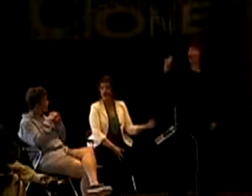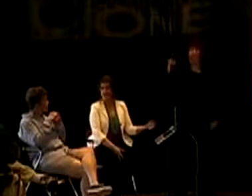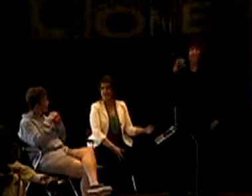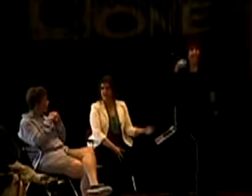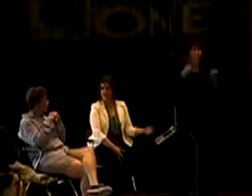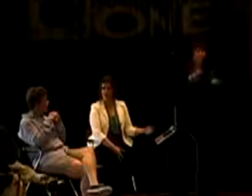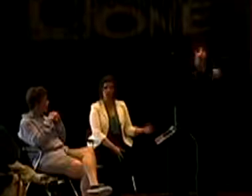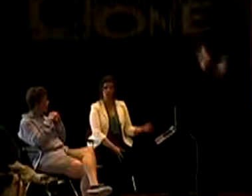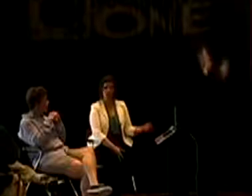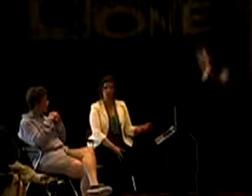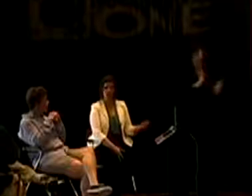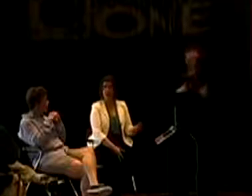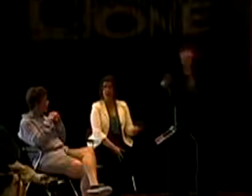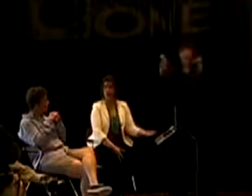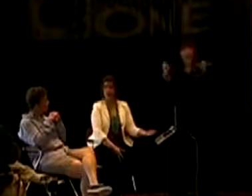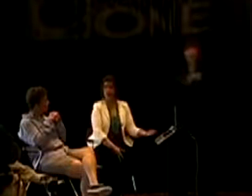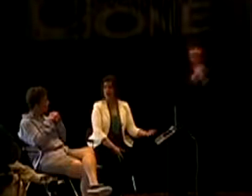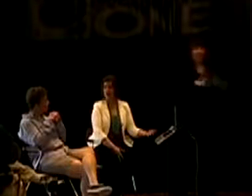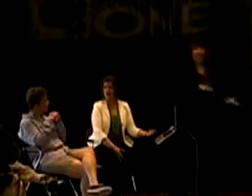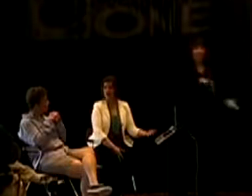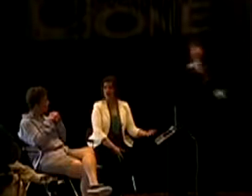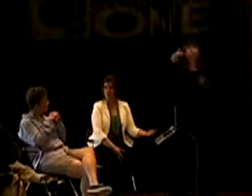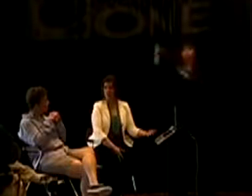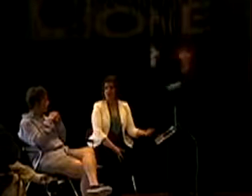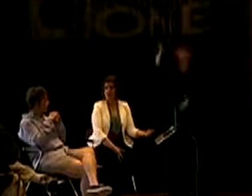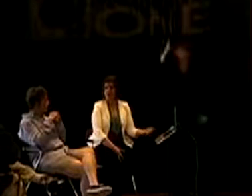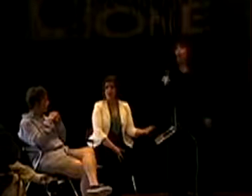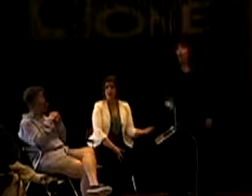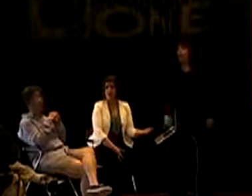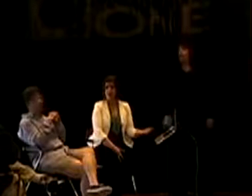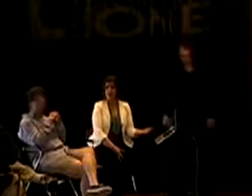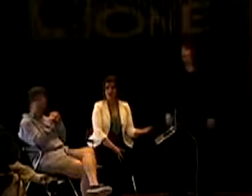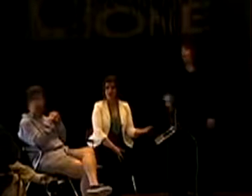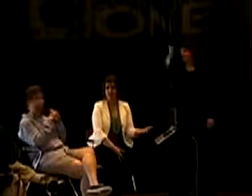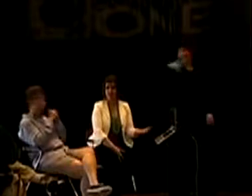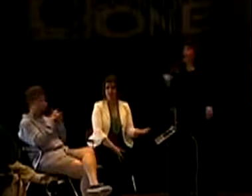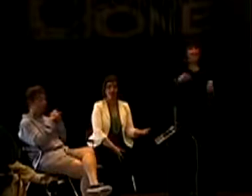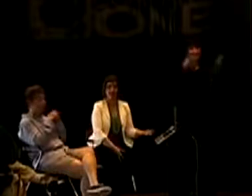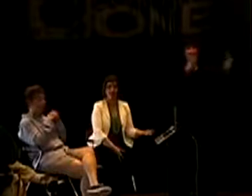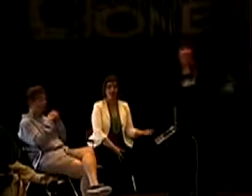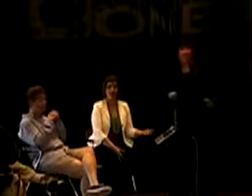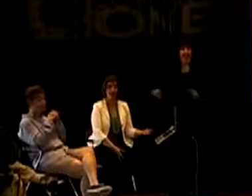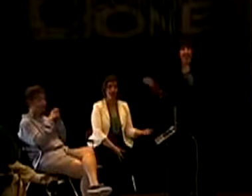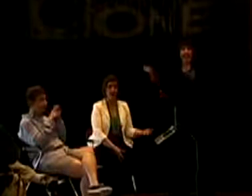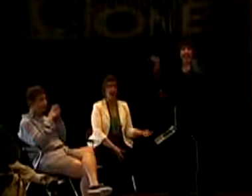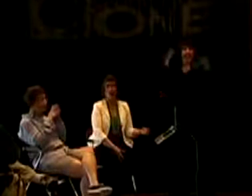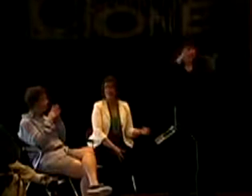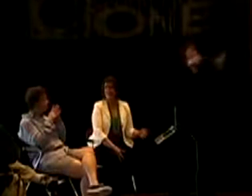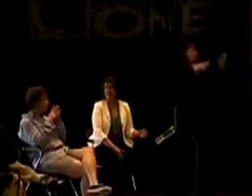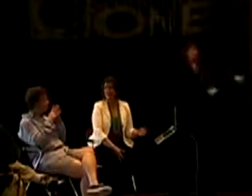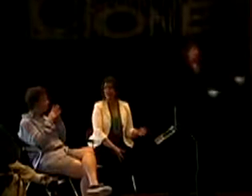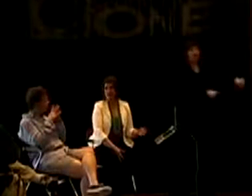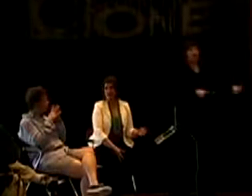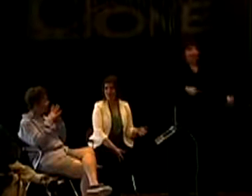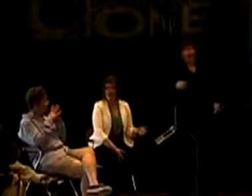all out in advance, you will clearly fail. Because whatever that plan was will stop being useful about 3 days